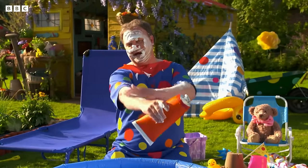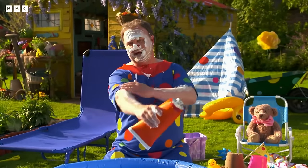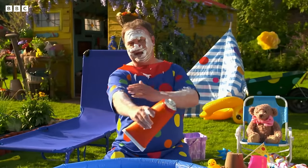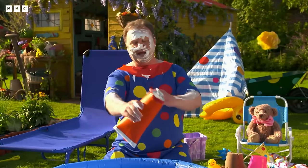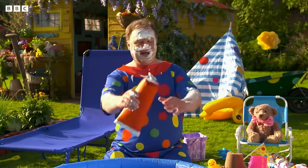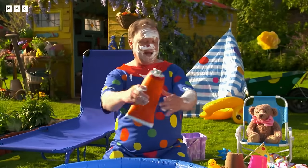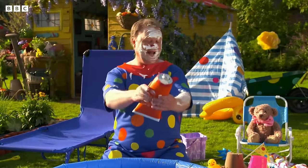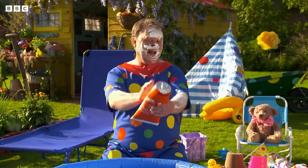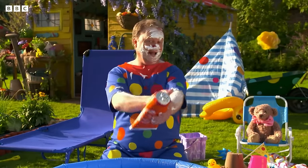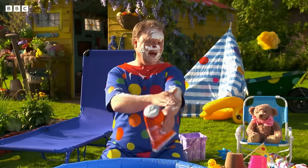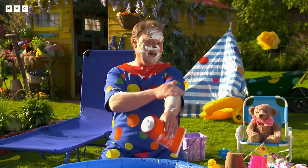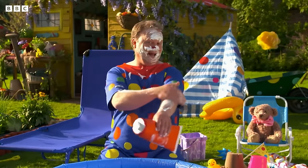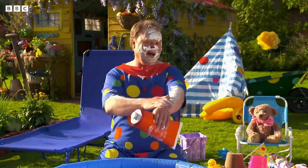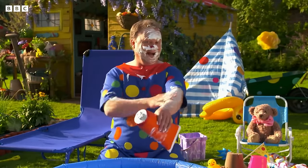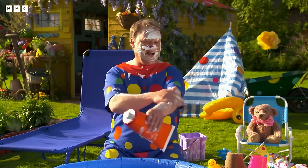la-da-day, la-da-day.